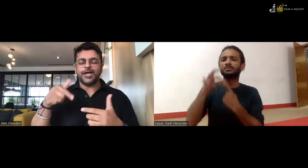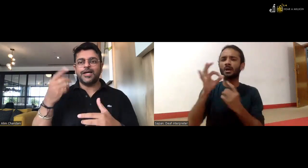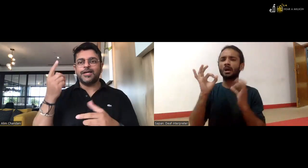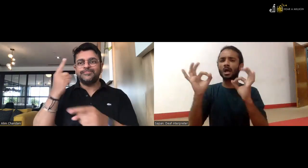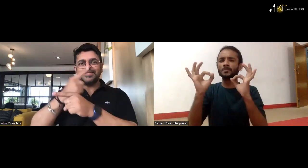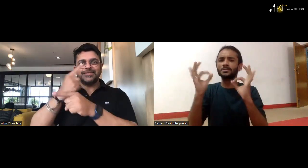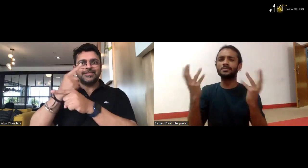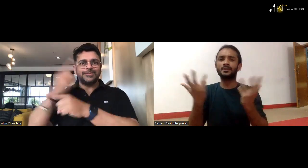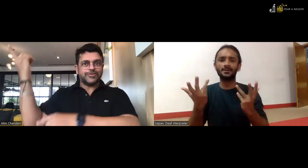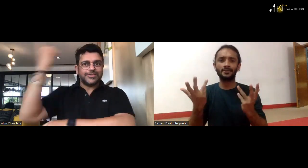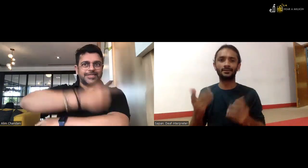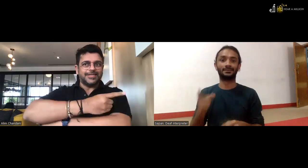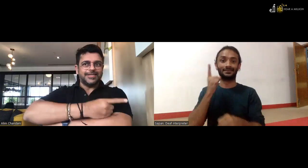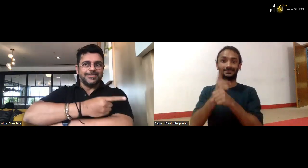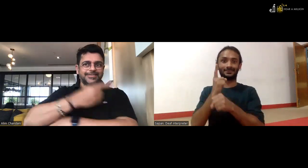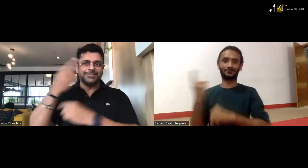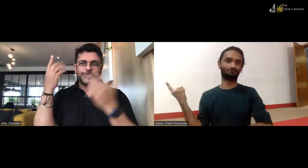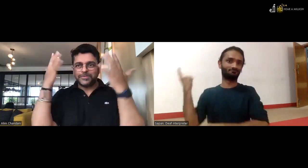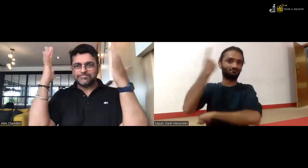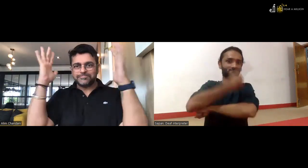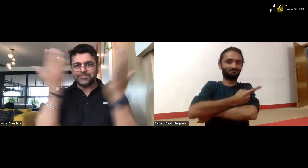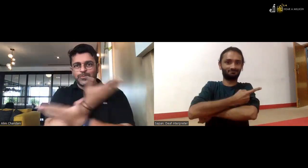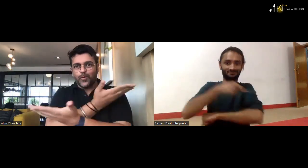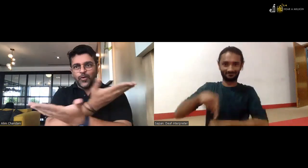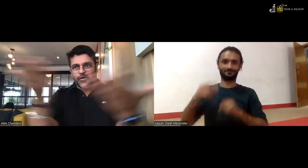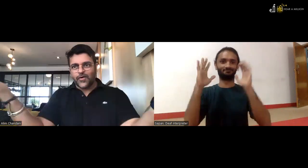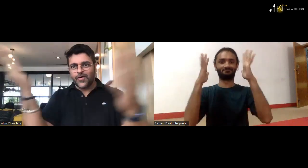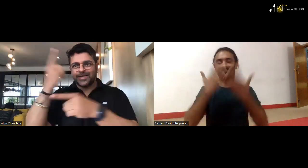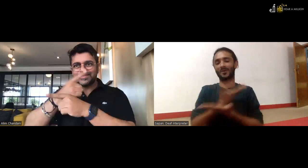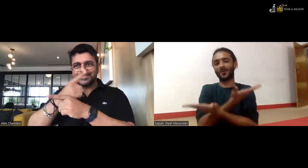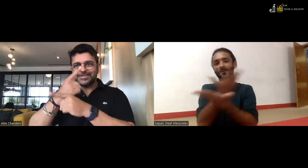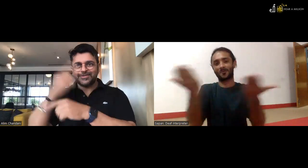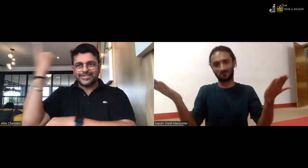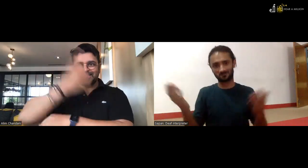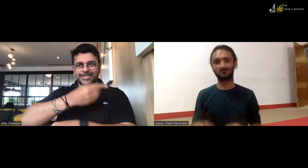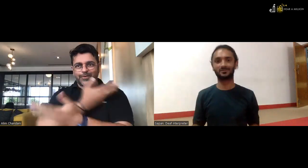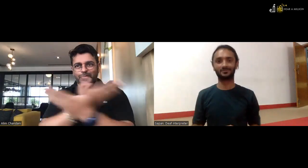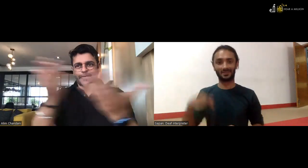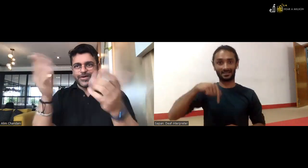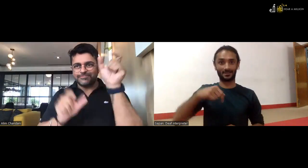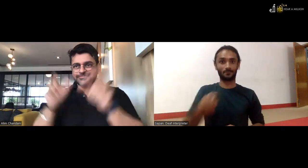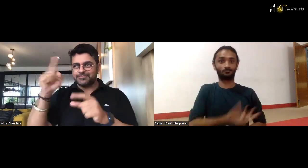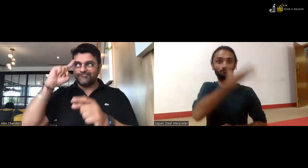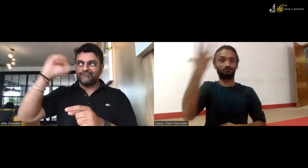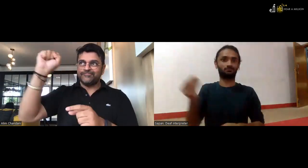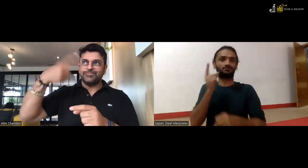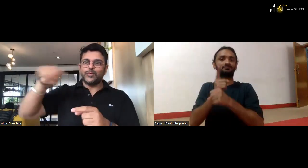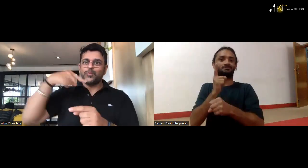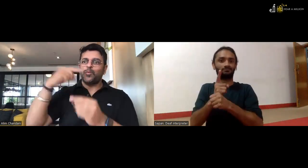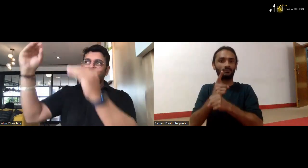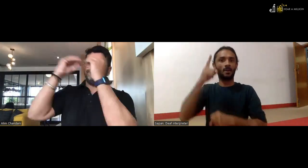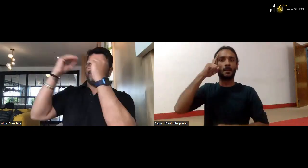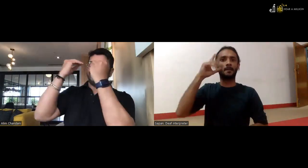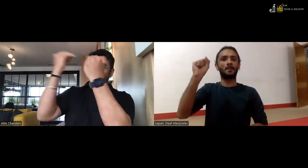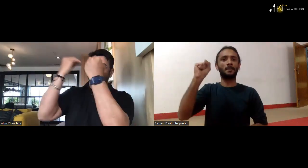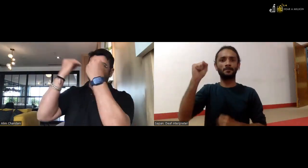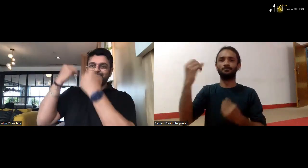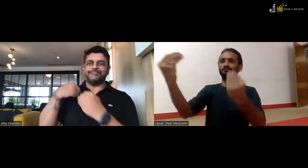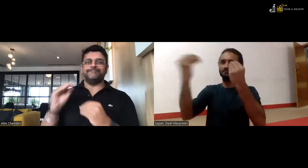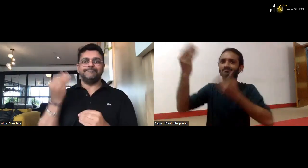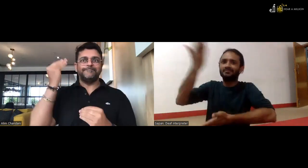today is one special day because today is Teachers' Day. So, wishing you all a very happy Teachers' Day.